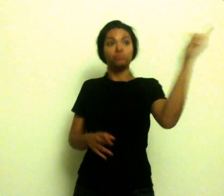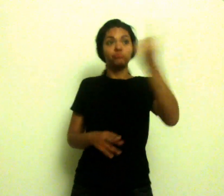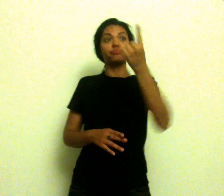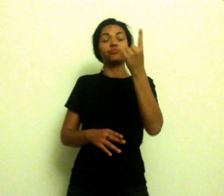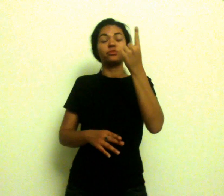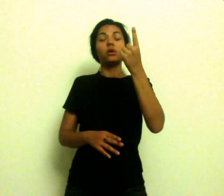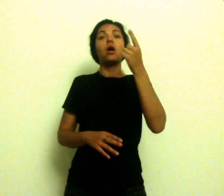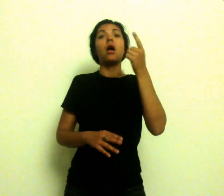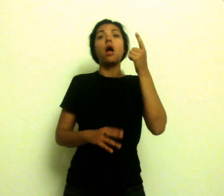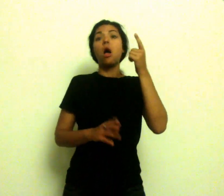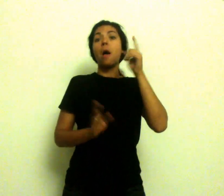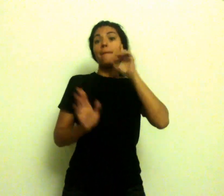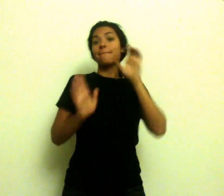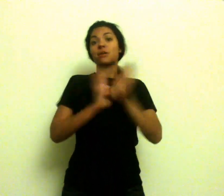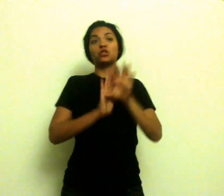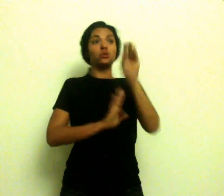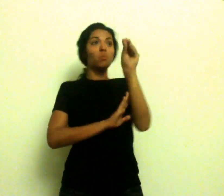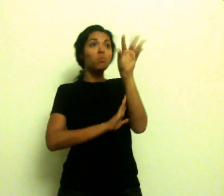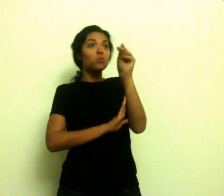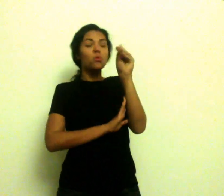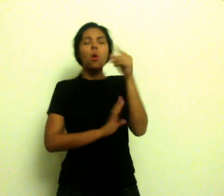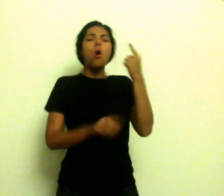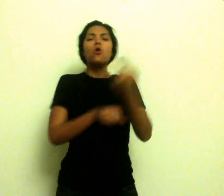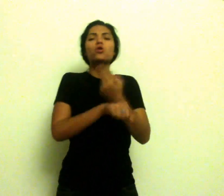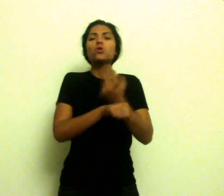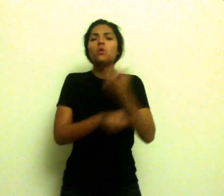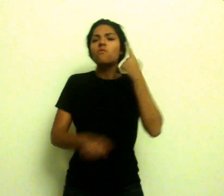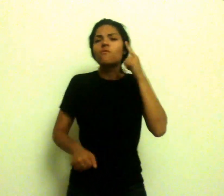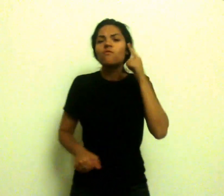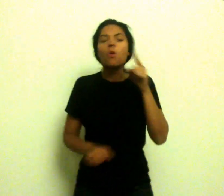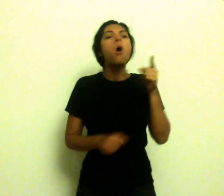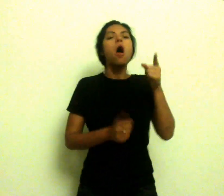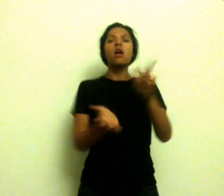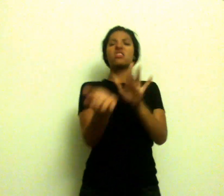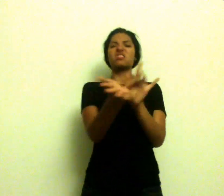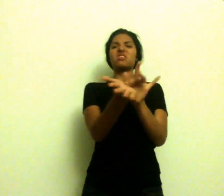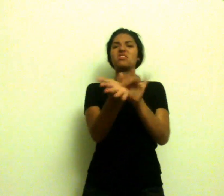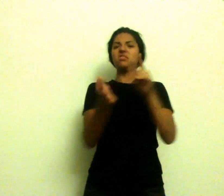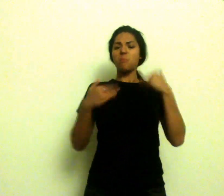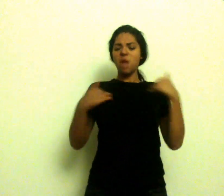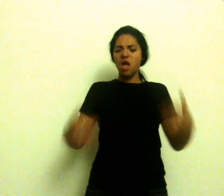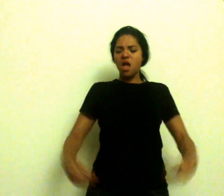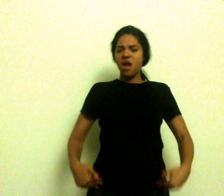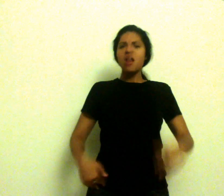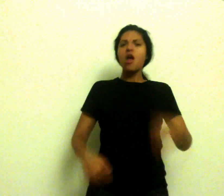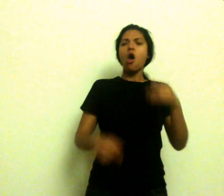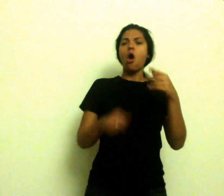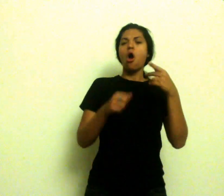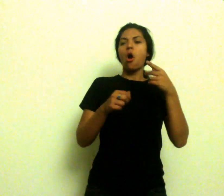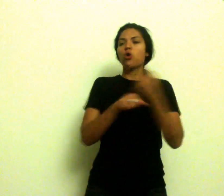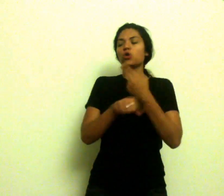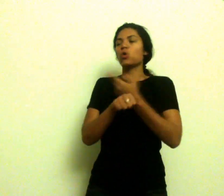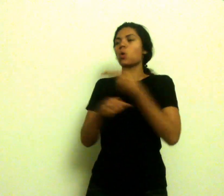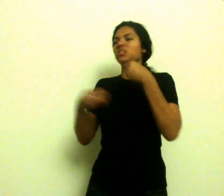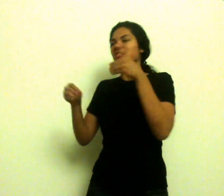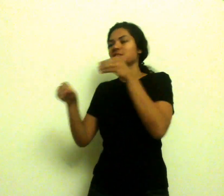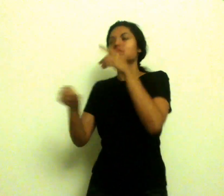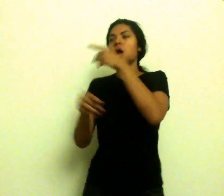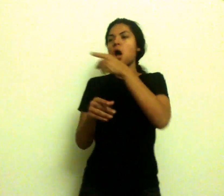very physical features, to be used in titillating the fanciful imagination of somebody buying that, to provoke that person